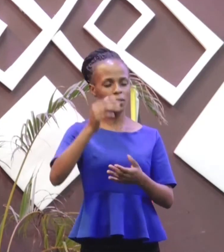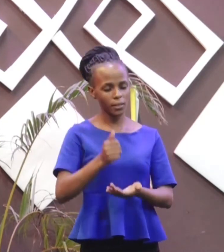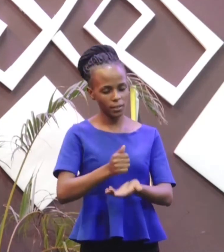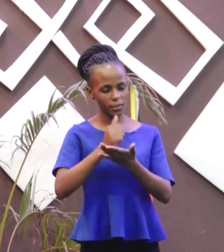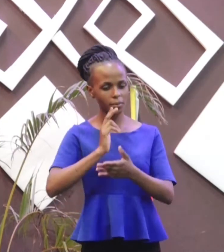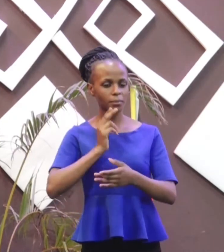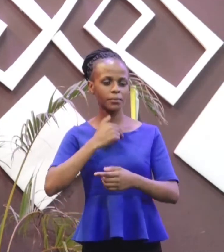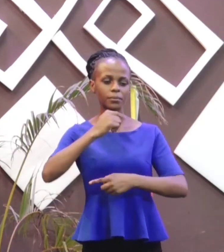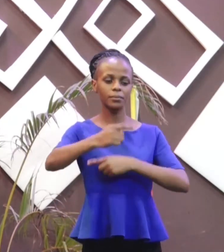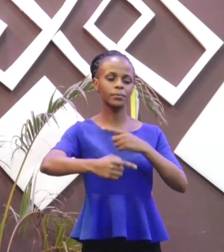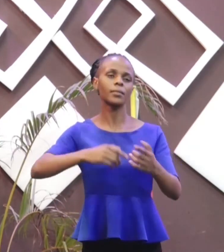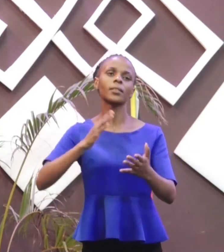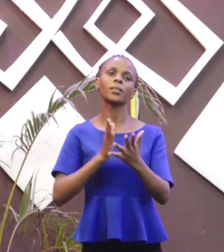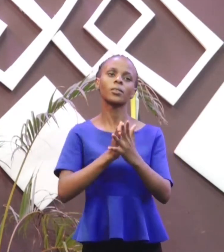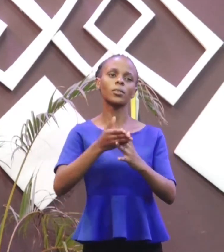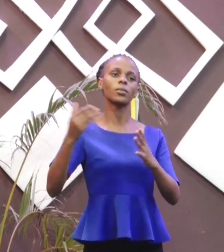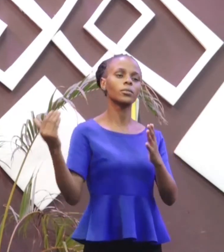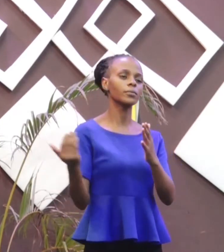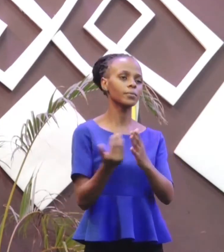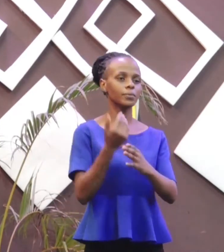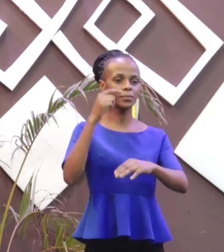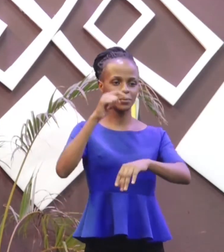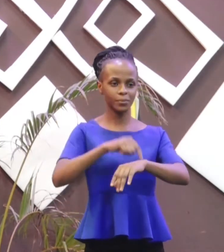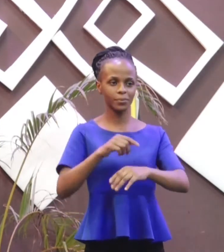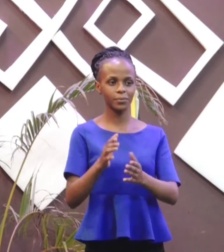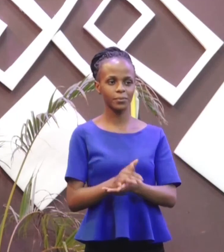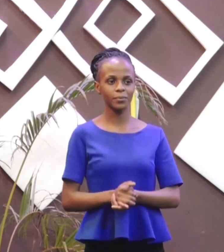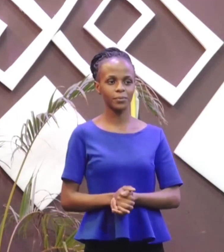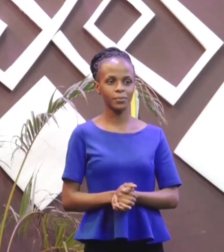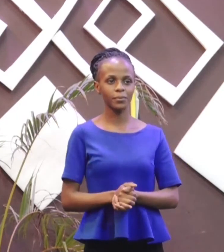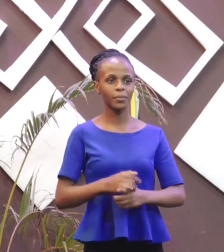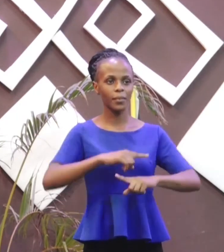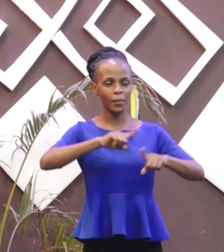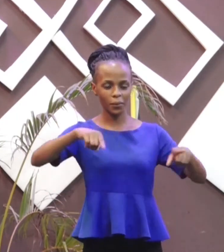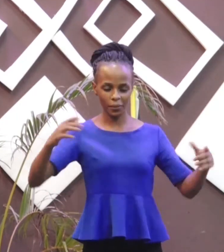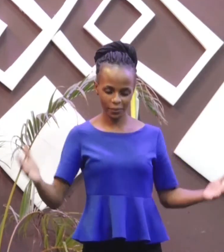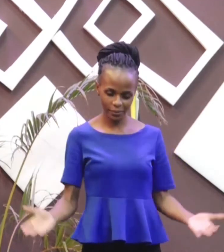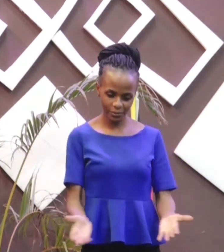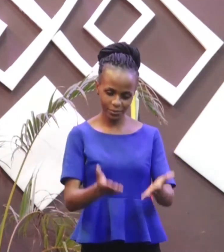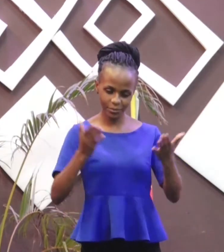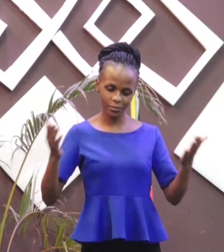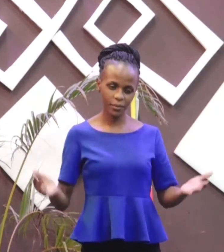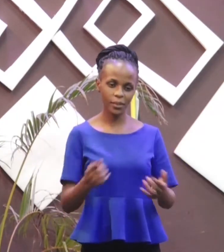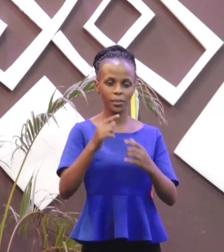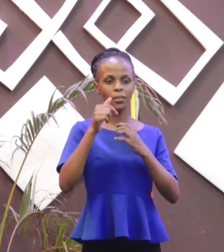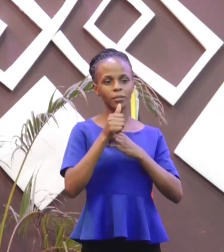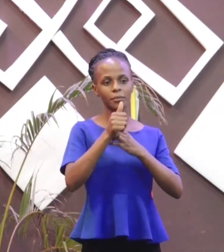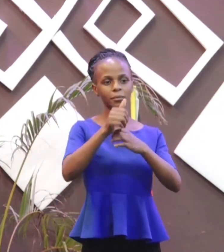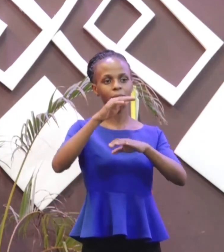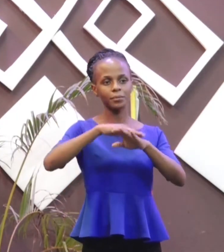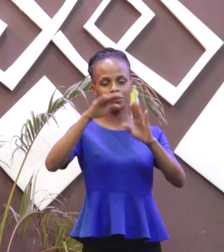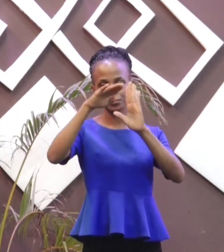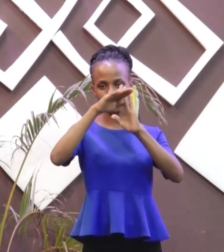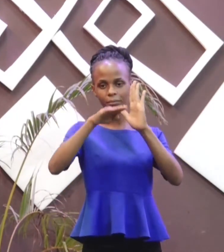the one that will take us through another season. We encourage you to